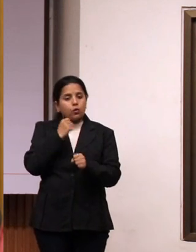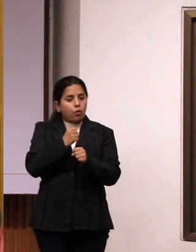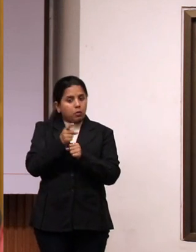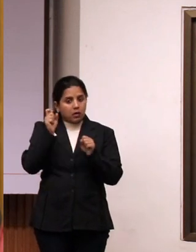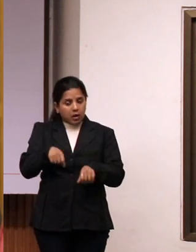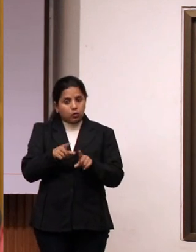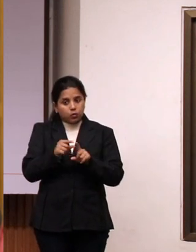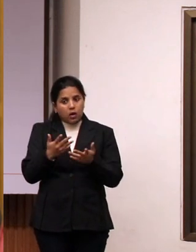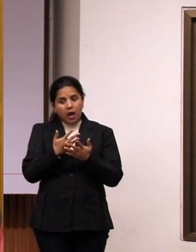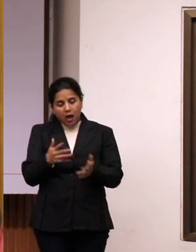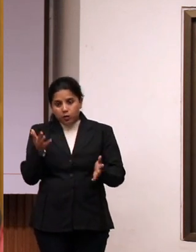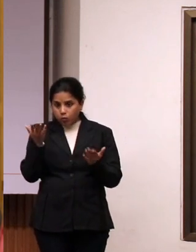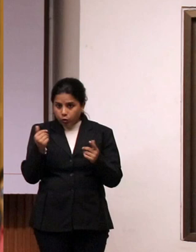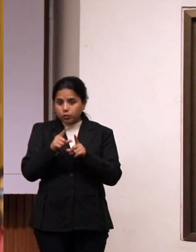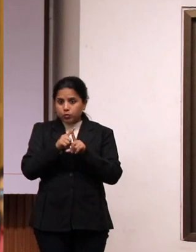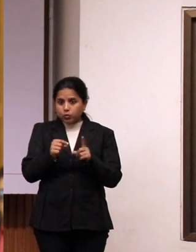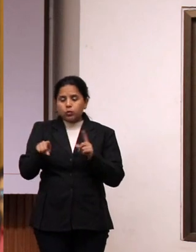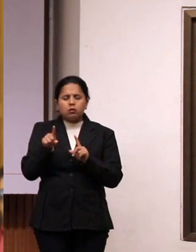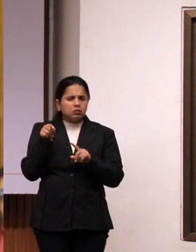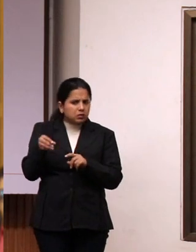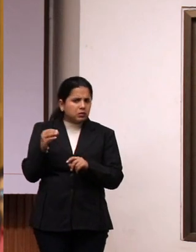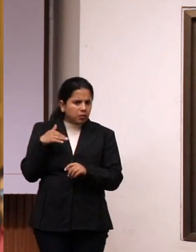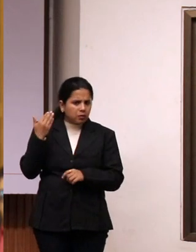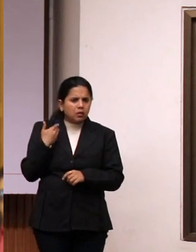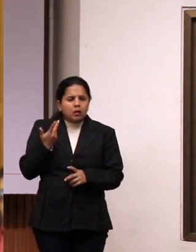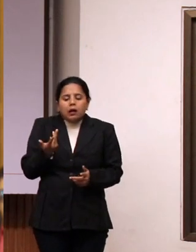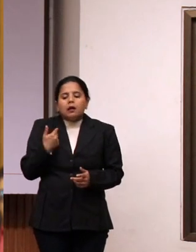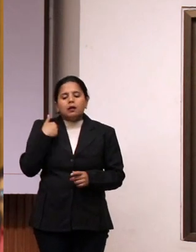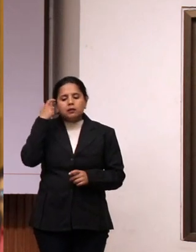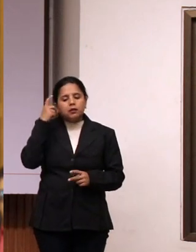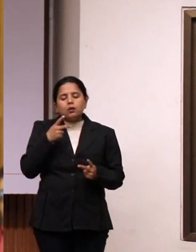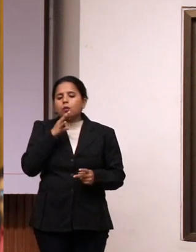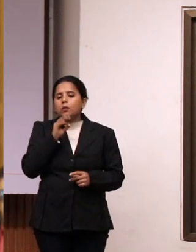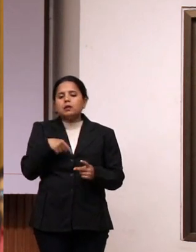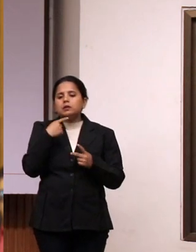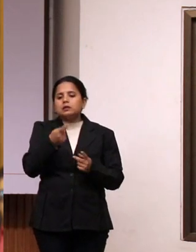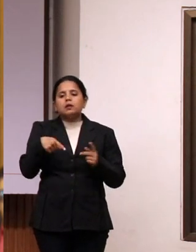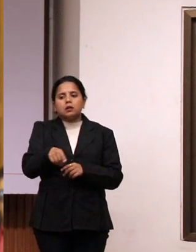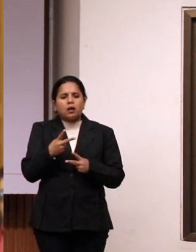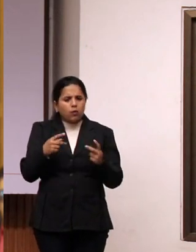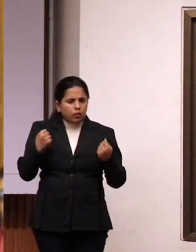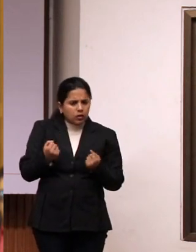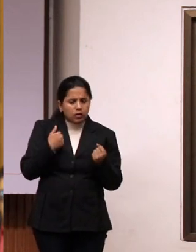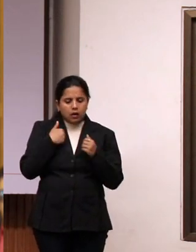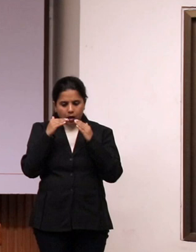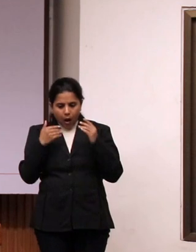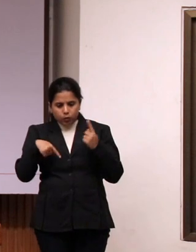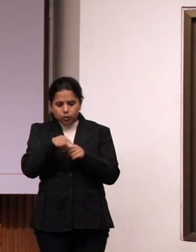do anything at all till and then we doesn't, you know, take actions at our house.